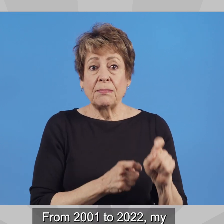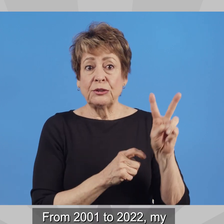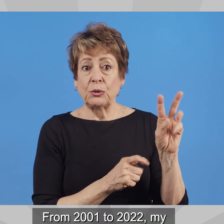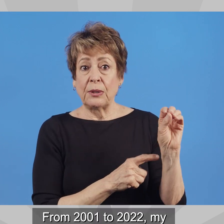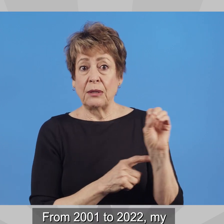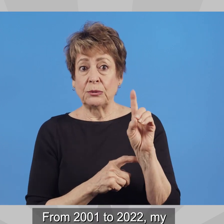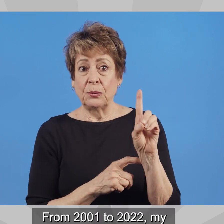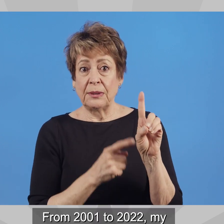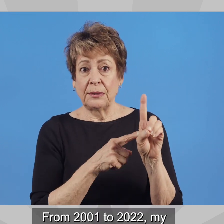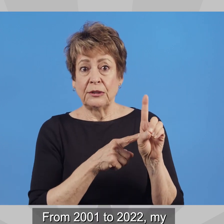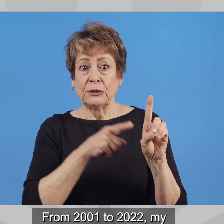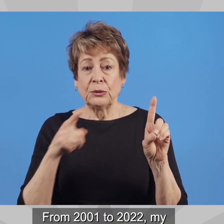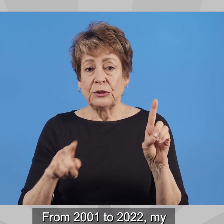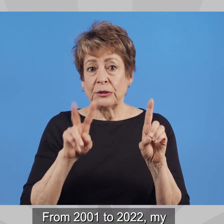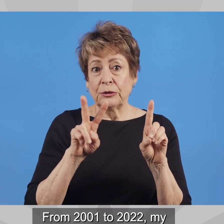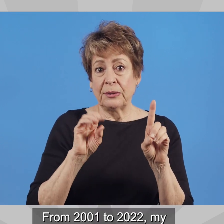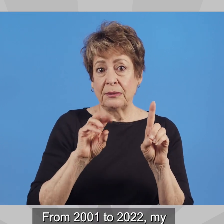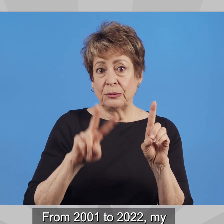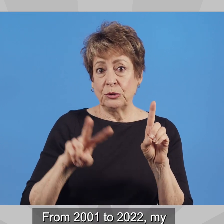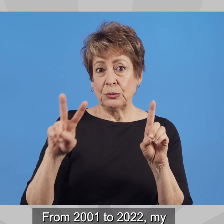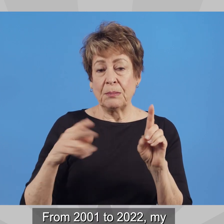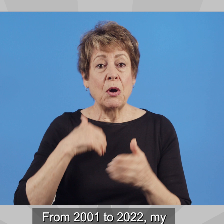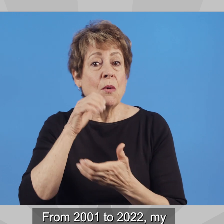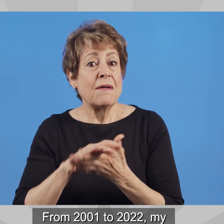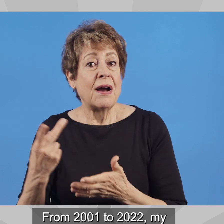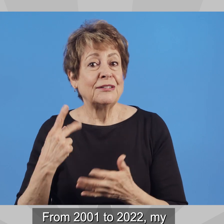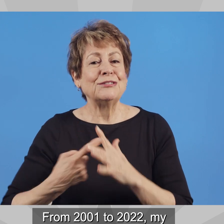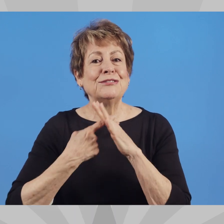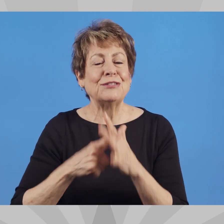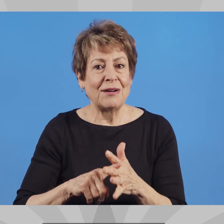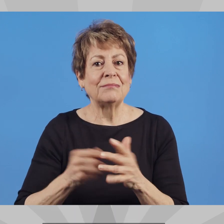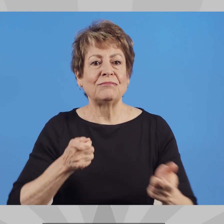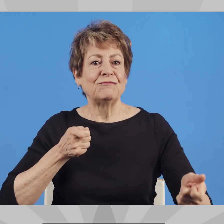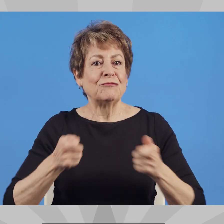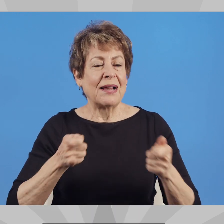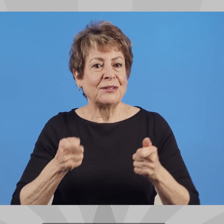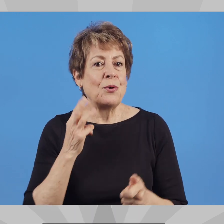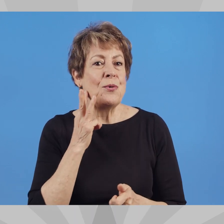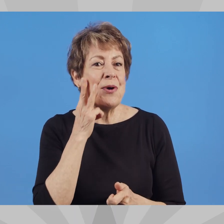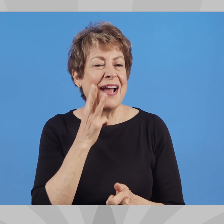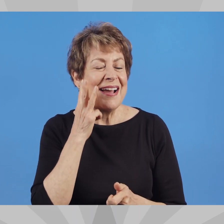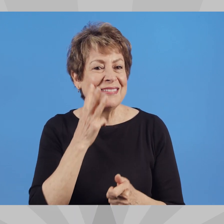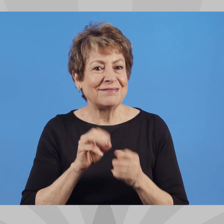From 2001 to 2022, my wife and I started and ran a wine